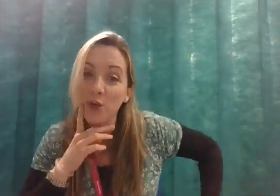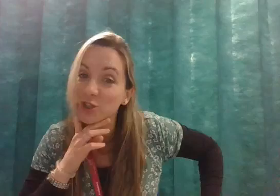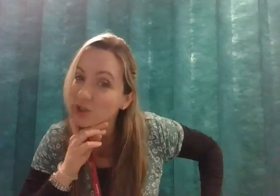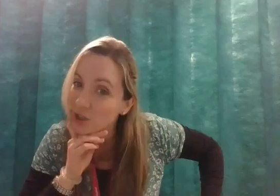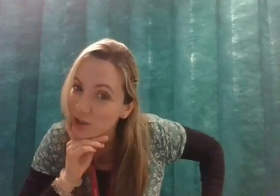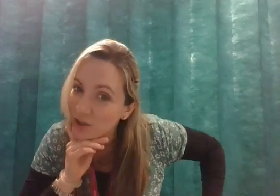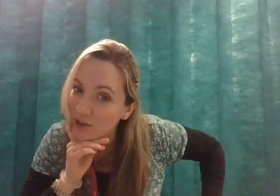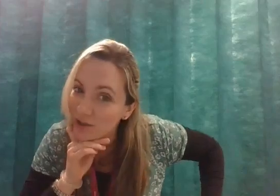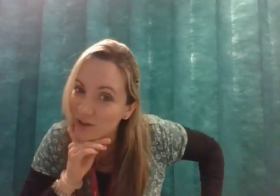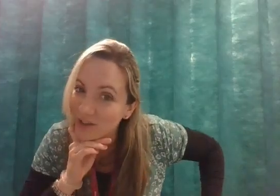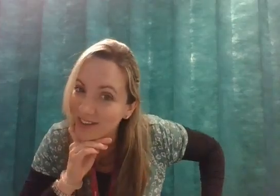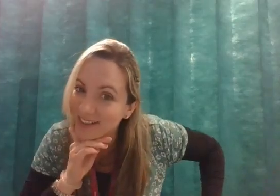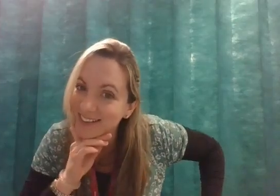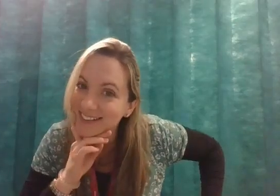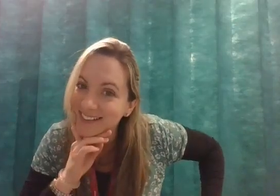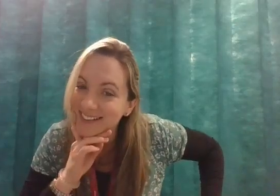what you